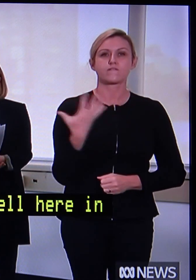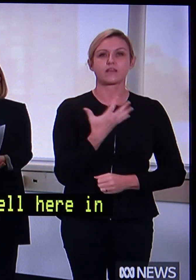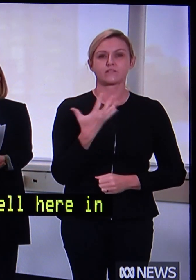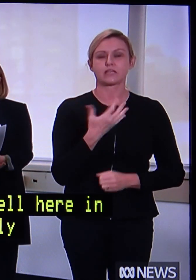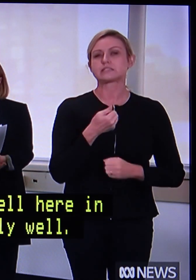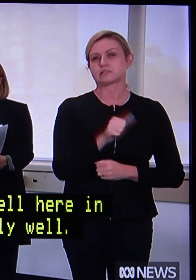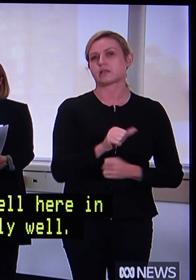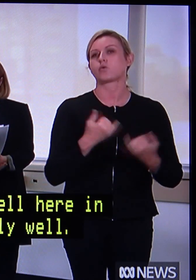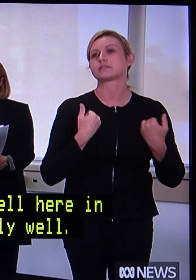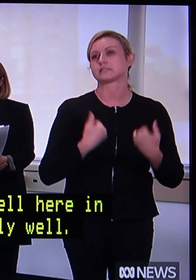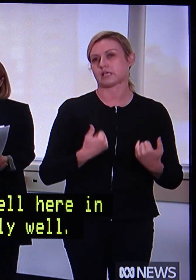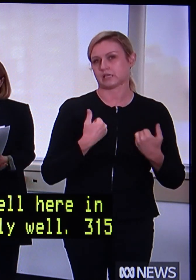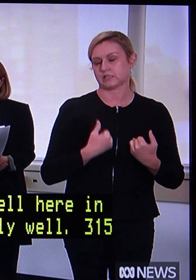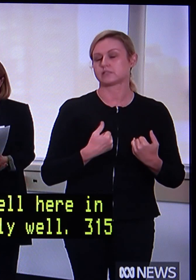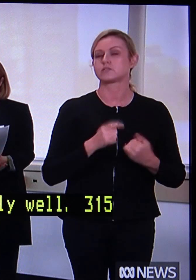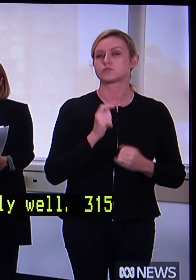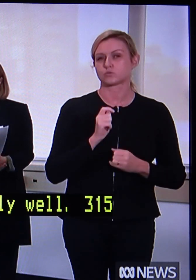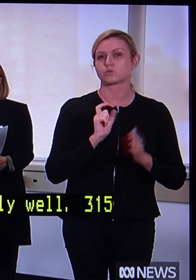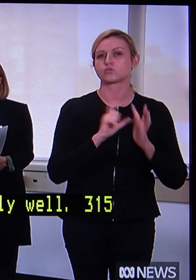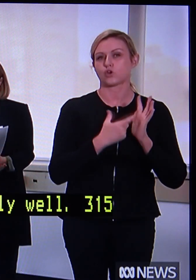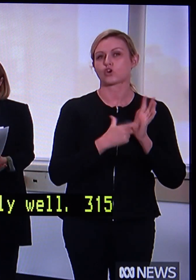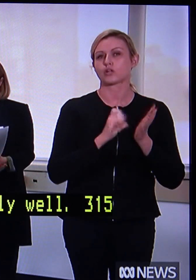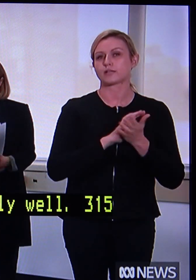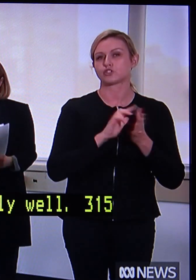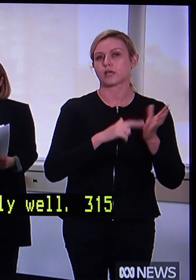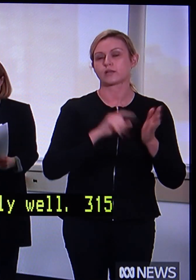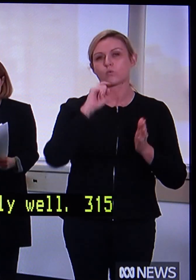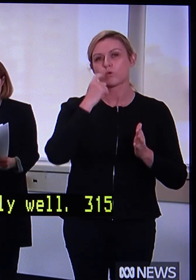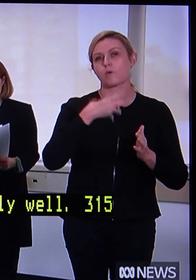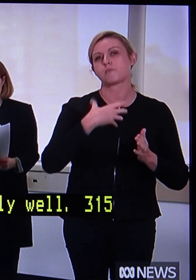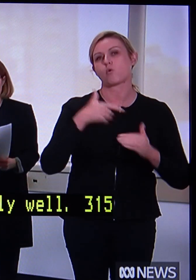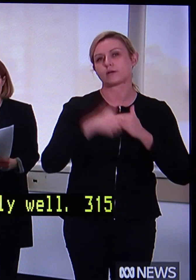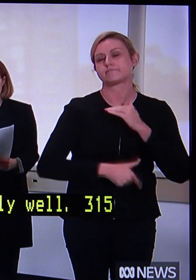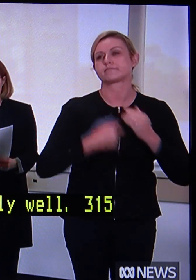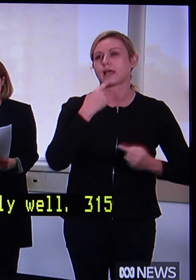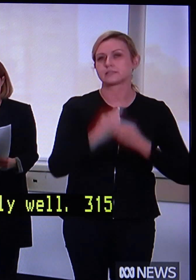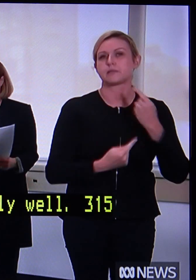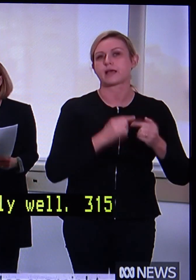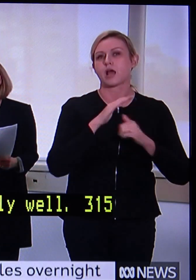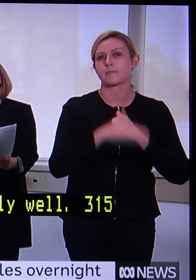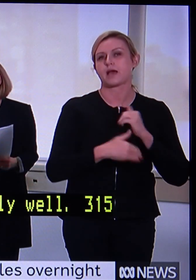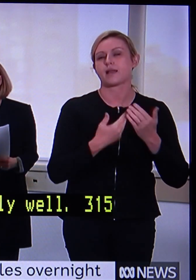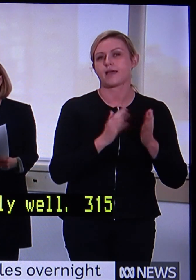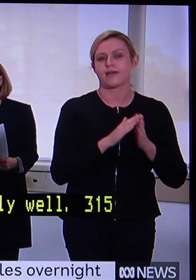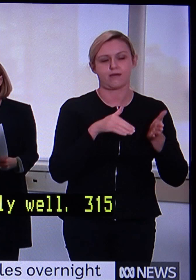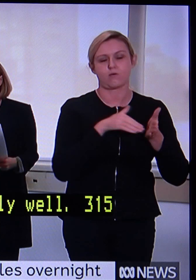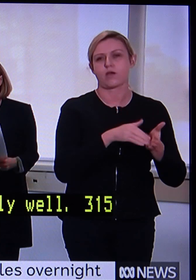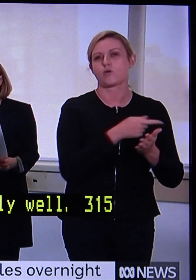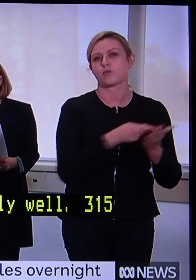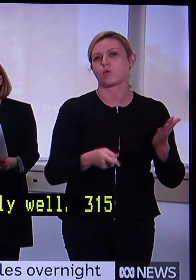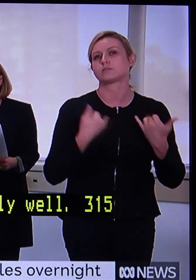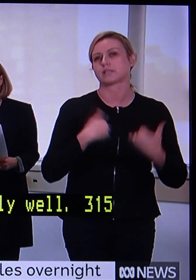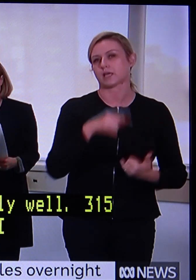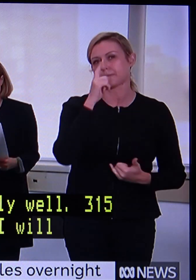yet recovered. And I'll ask Dr. Chant in a moment or two to just expand on the treatment regime for those